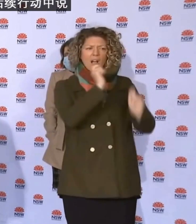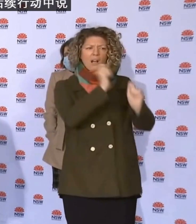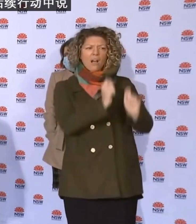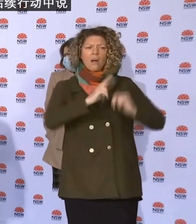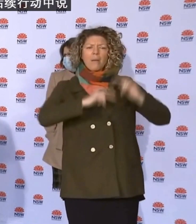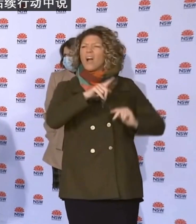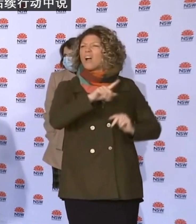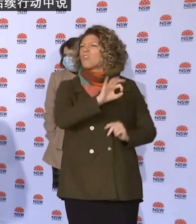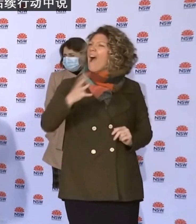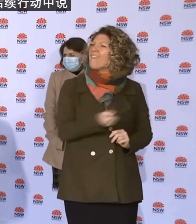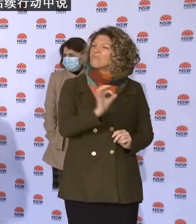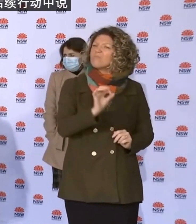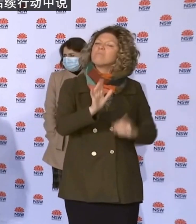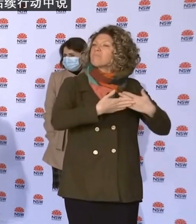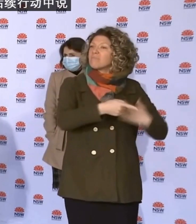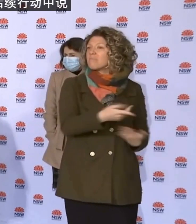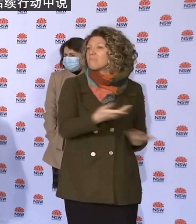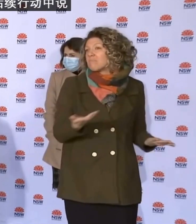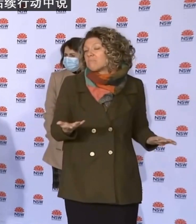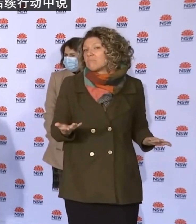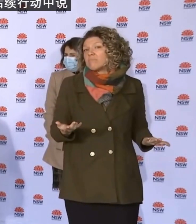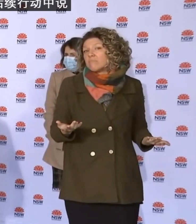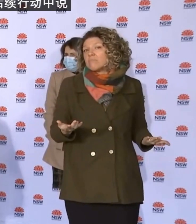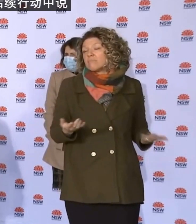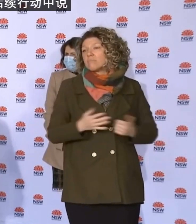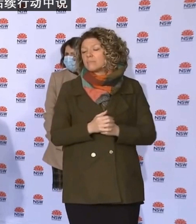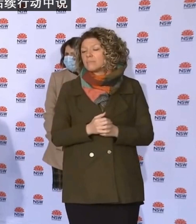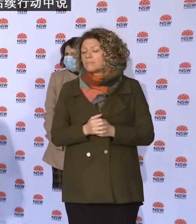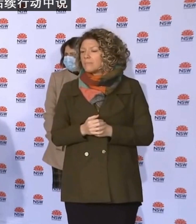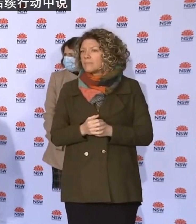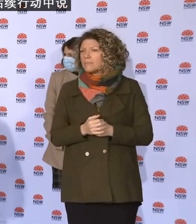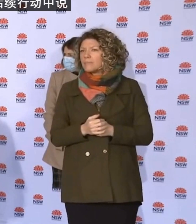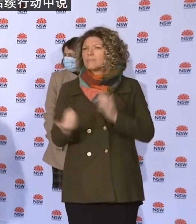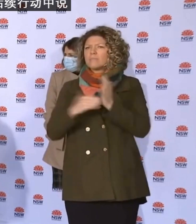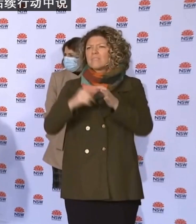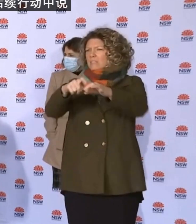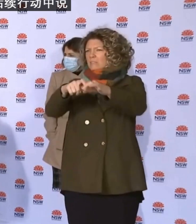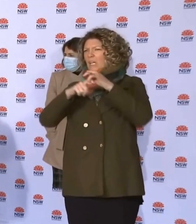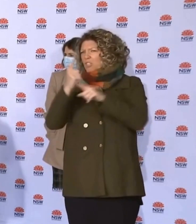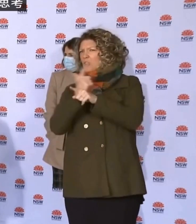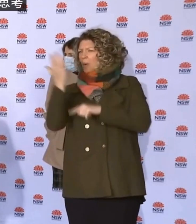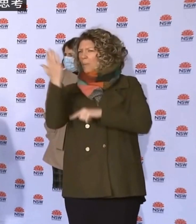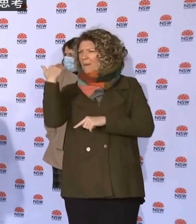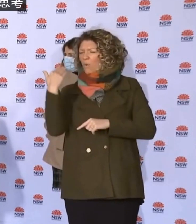to stop mixing. Now, can I just also say, in a follow-up to James's question,